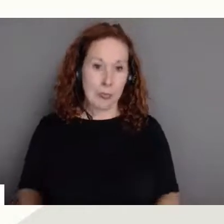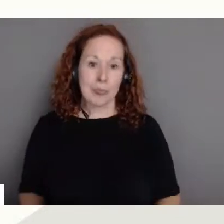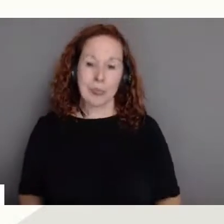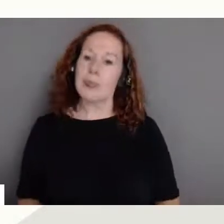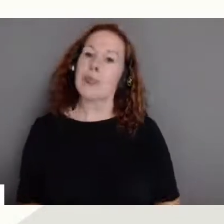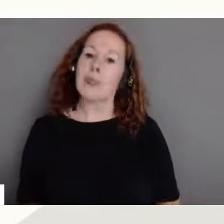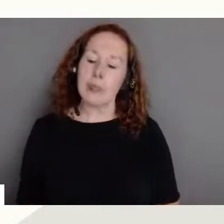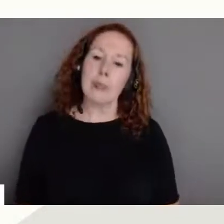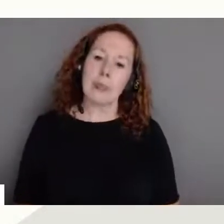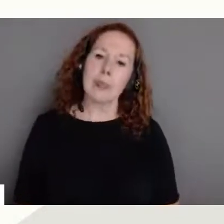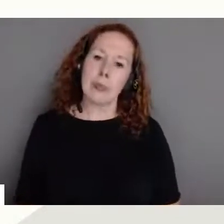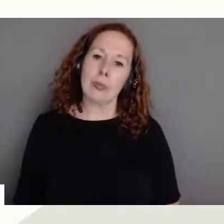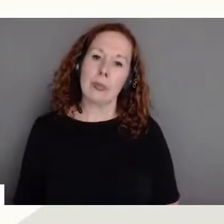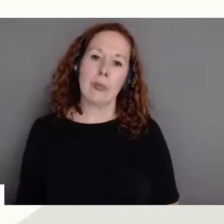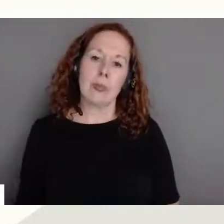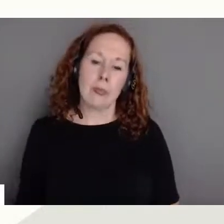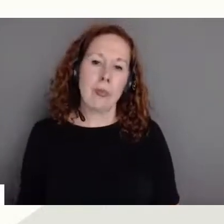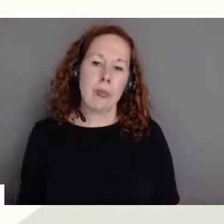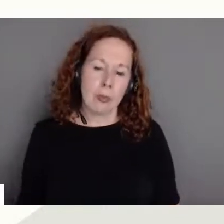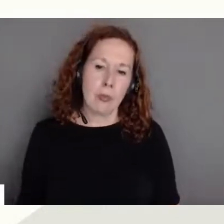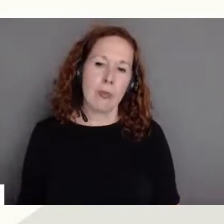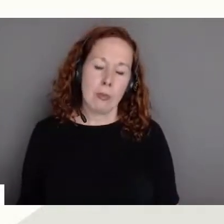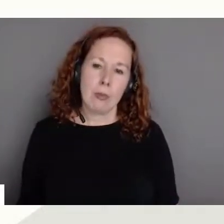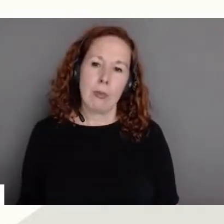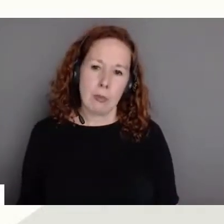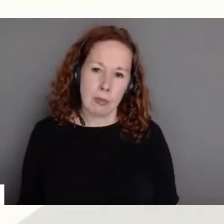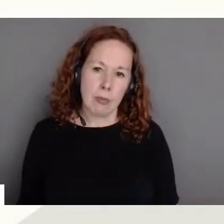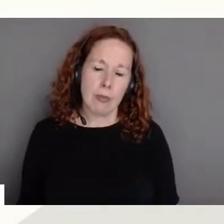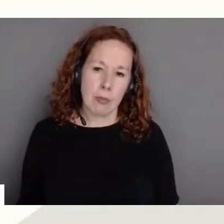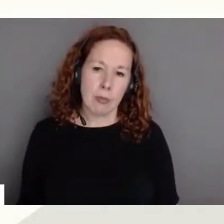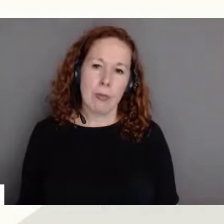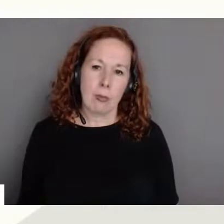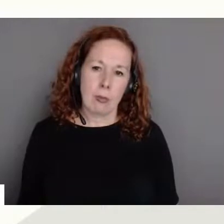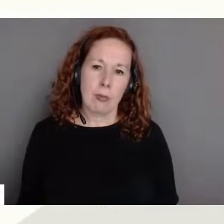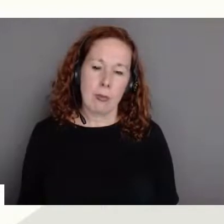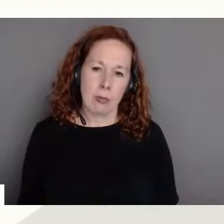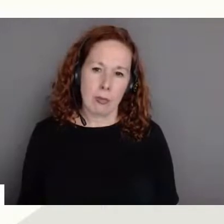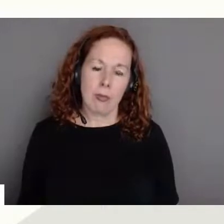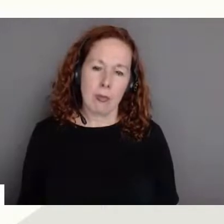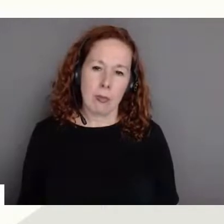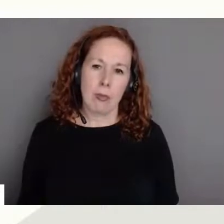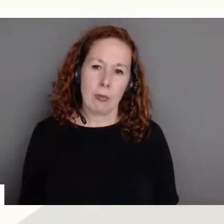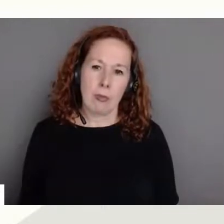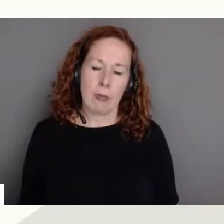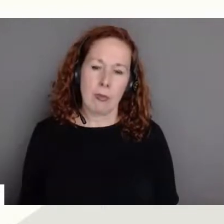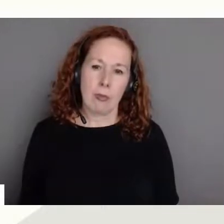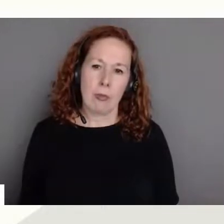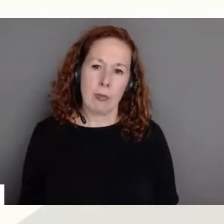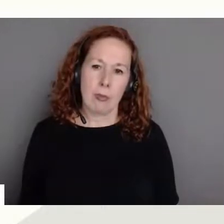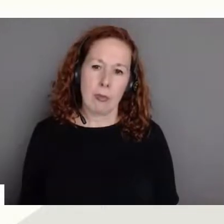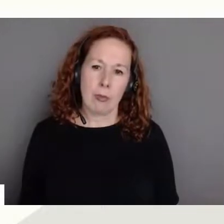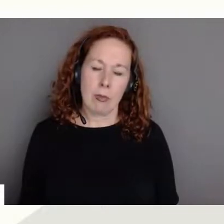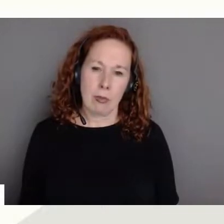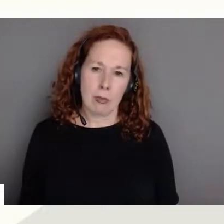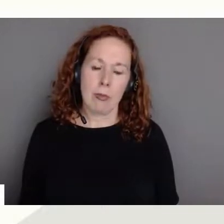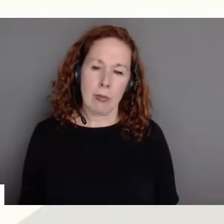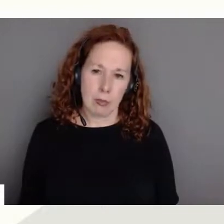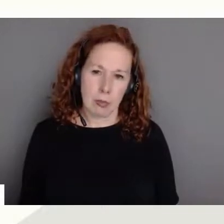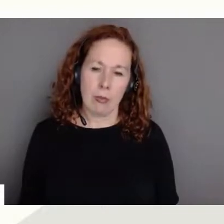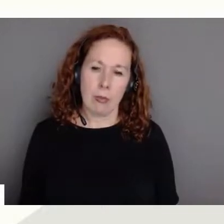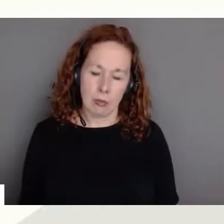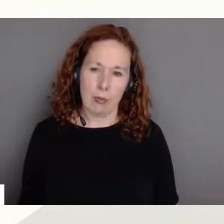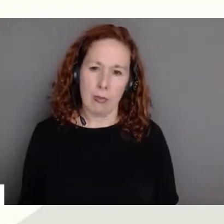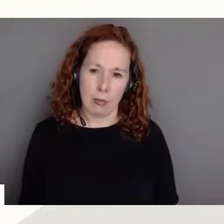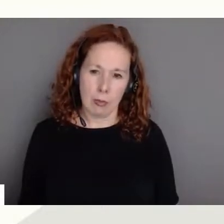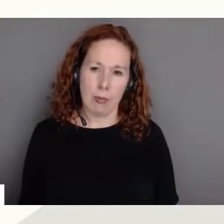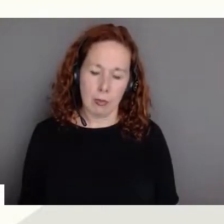their language to a point, but I am not a drummer, so I cannot tell you how accurate it is. And I don't know if that's a good example or not, but that's kind of